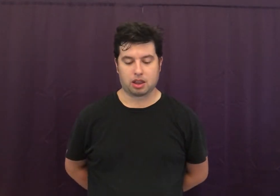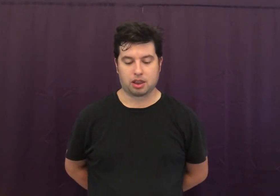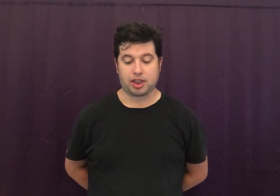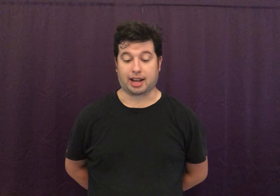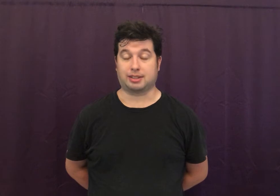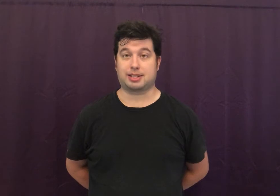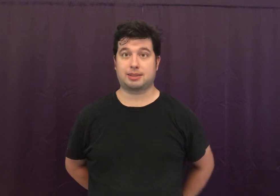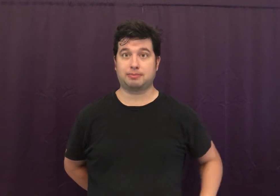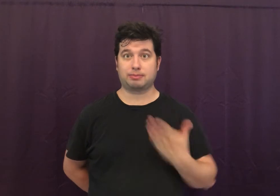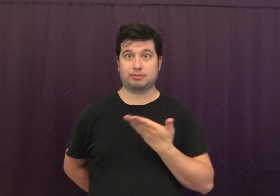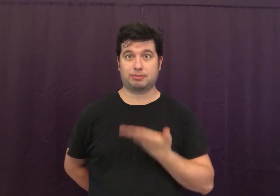Things.